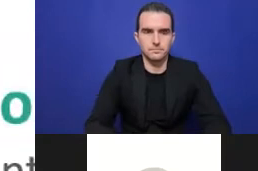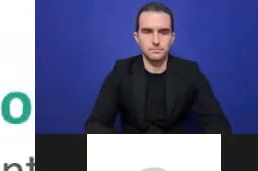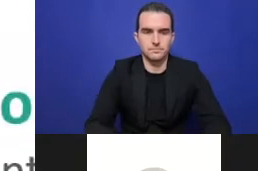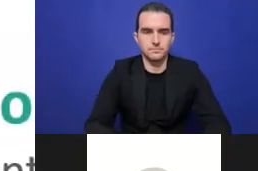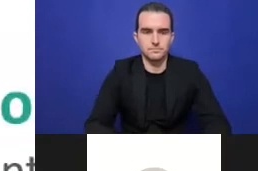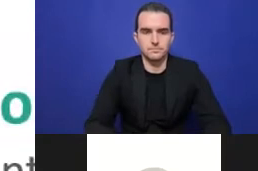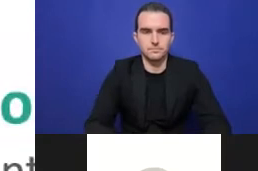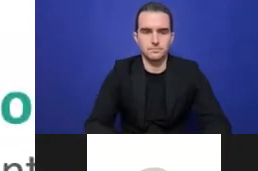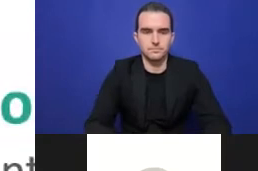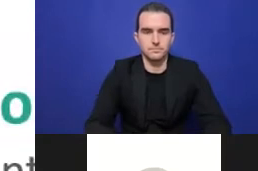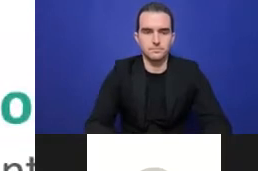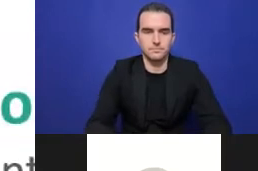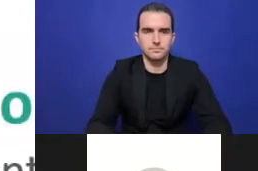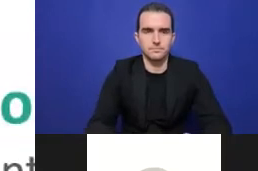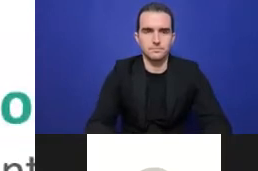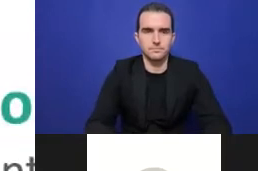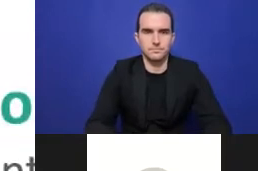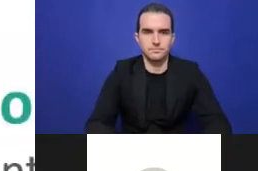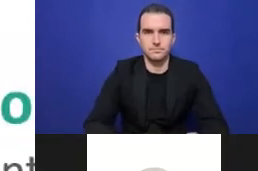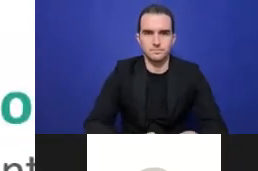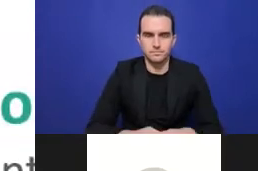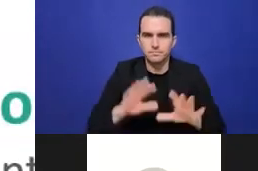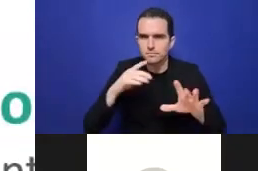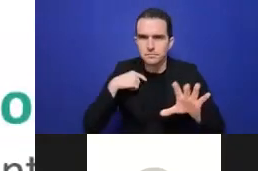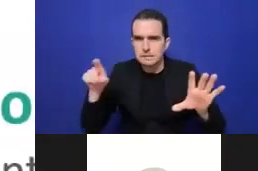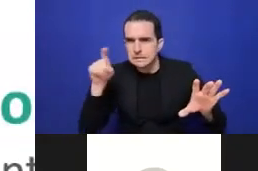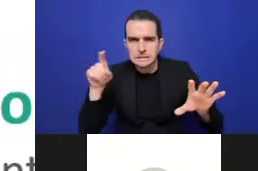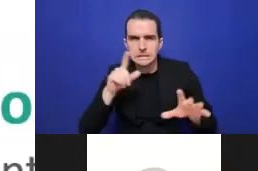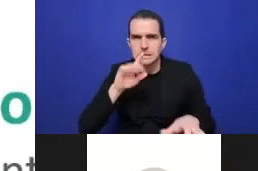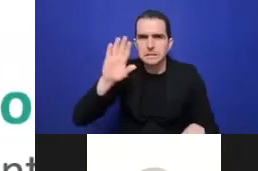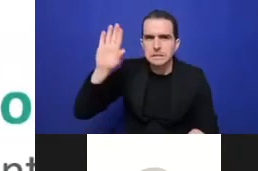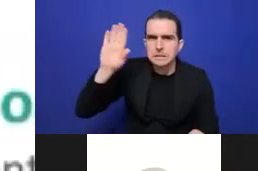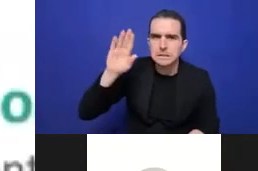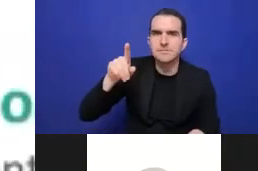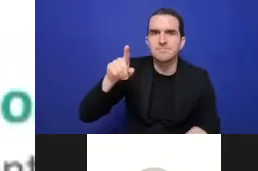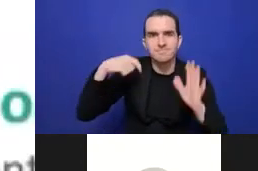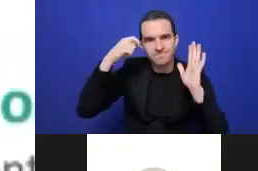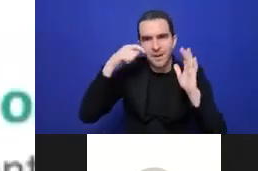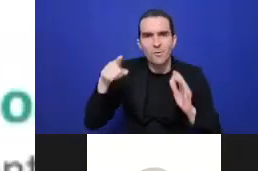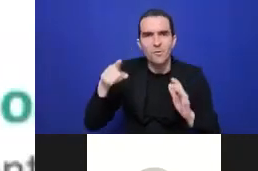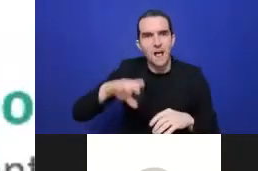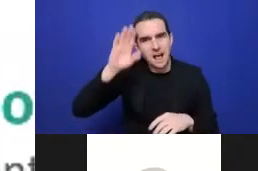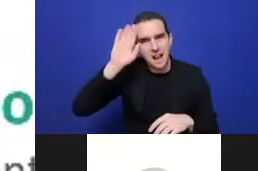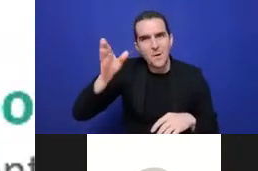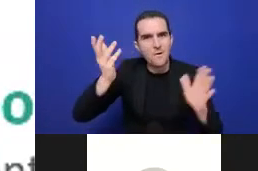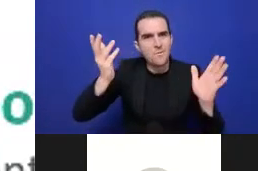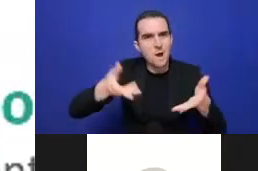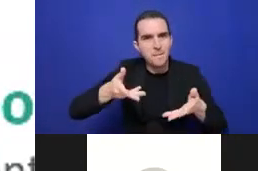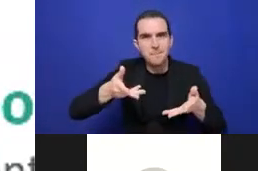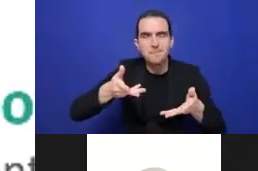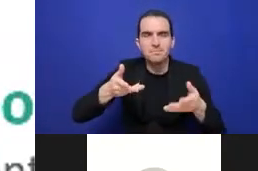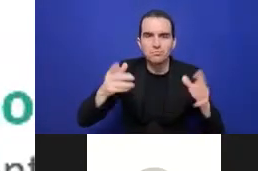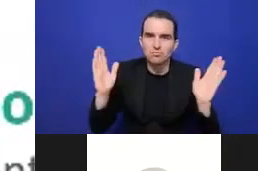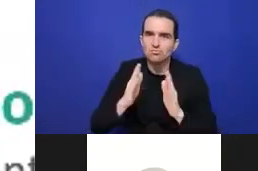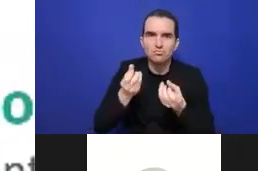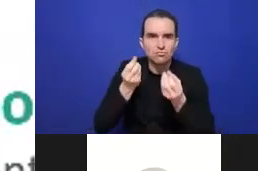Hello, and welcome to a short introduction to the State of UHC Commitment Dashboard. The dashboard on Universal Health Coverage Commitment can